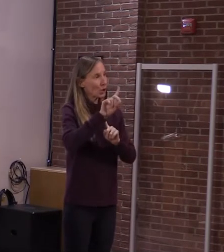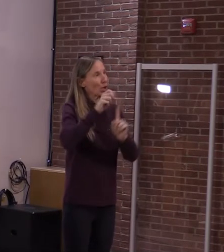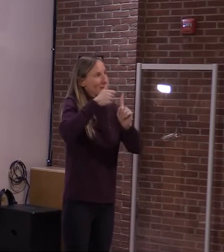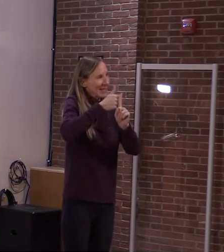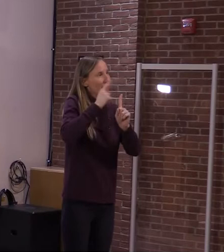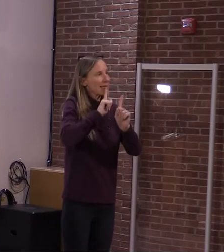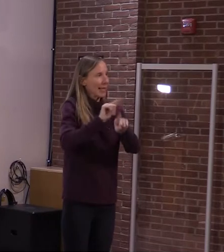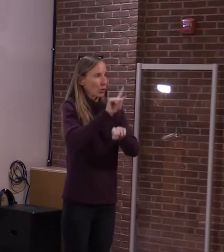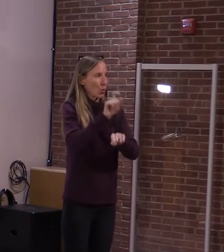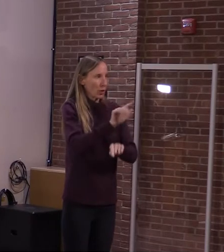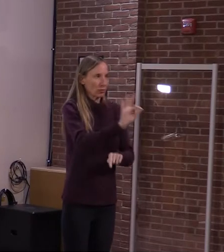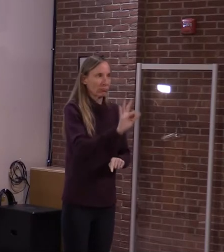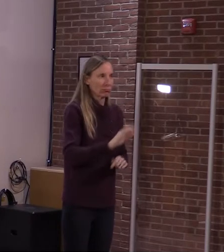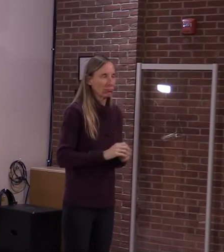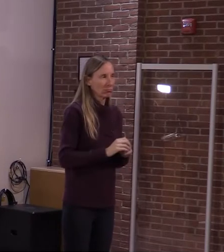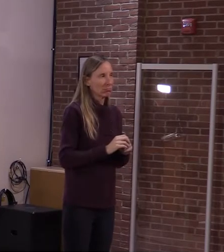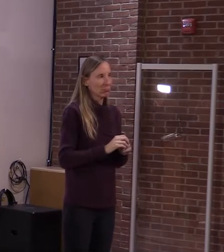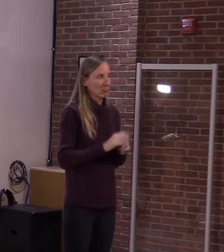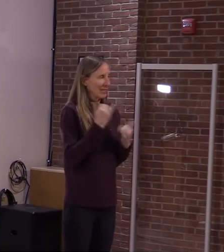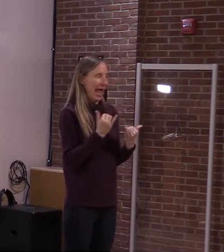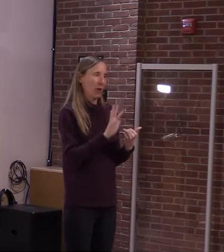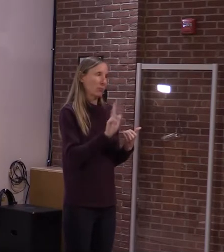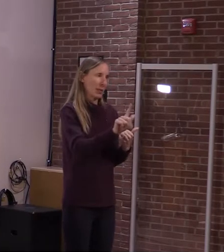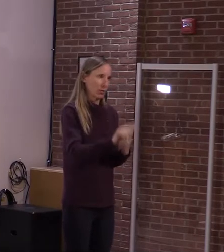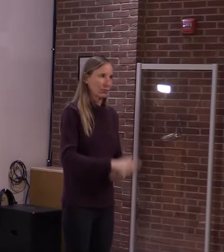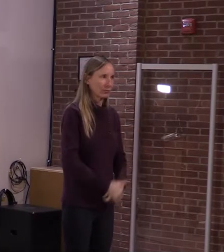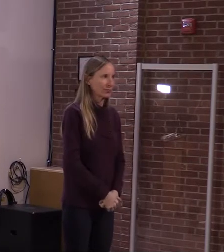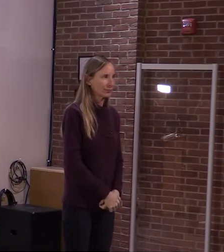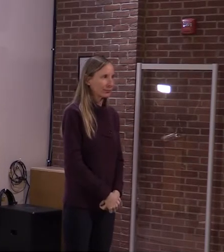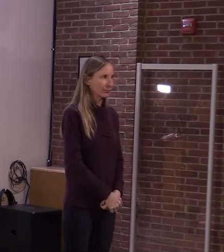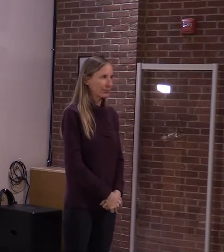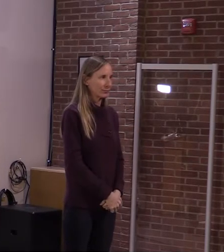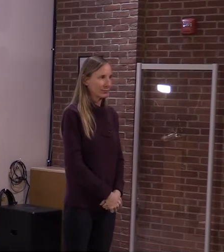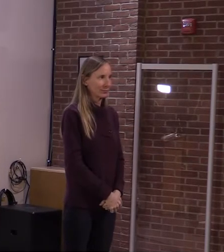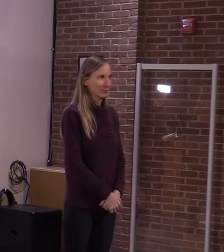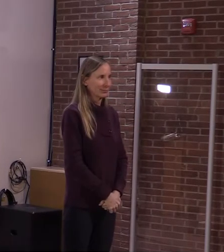that. Okay, great. Thank you.